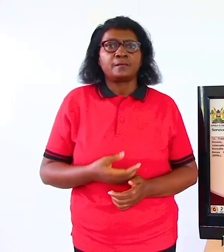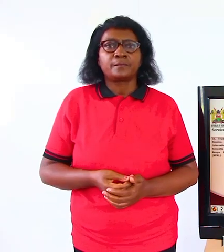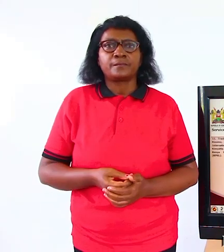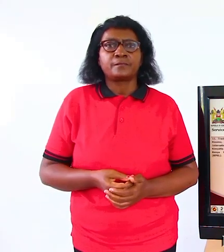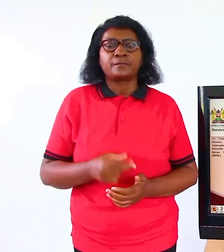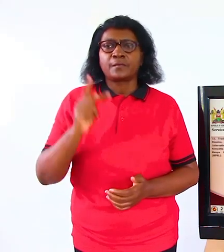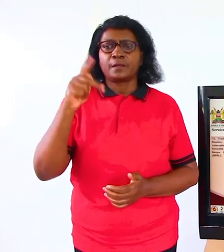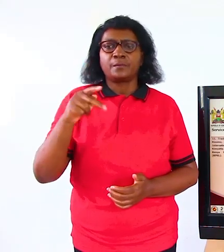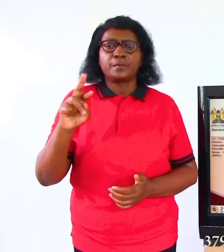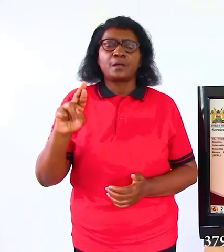KPRL